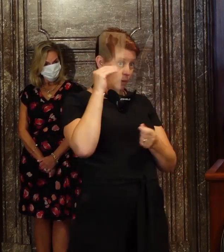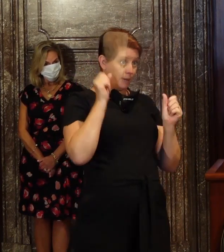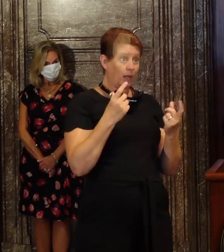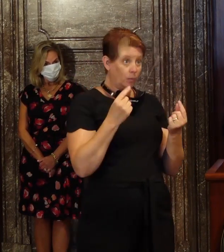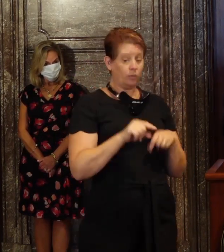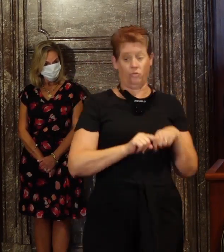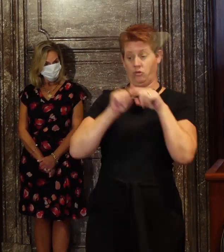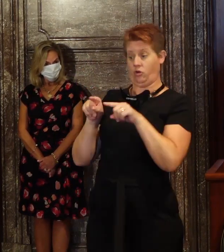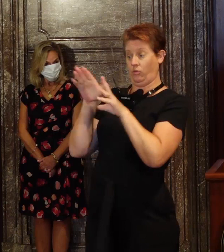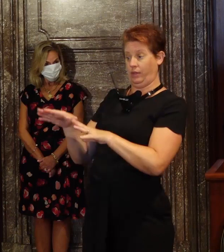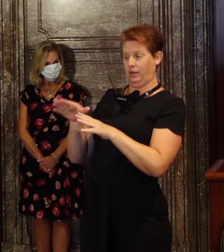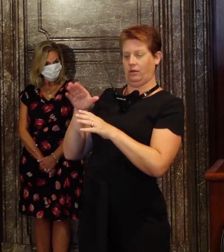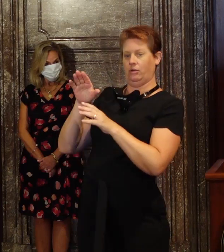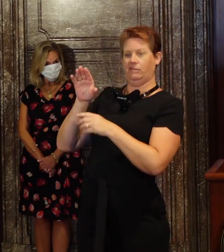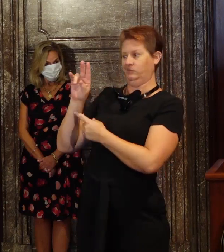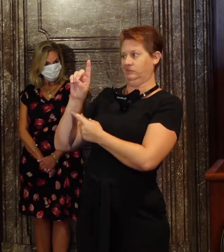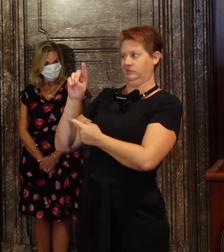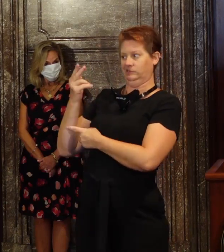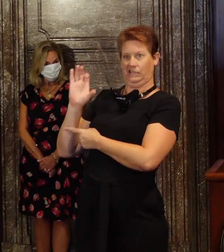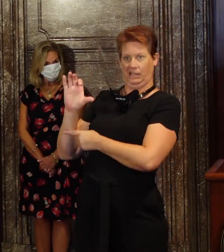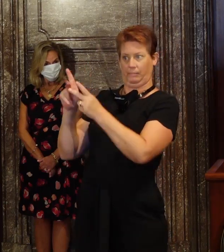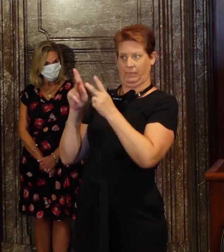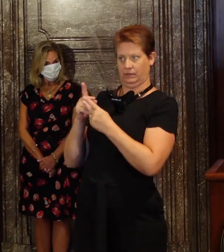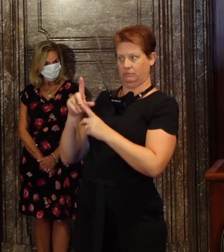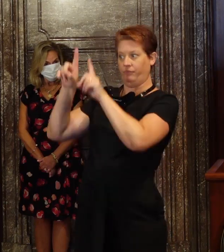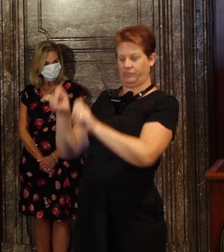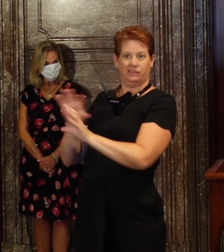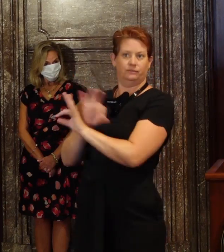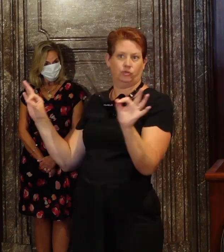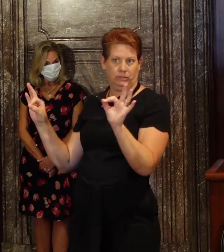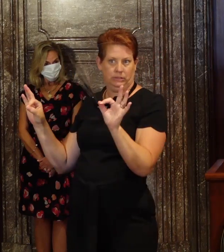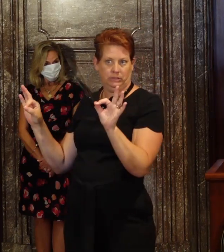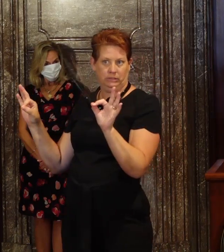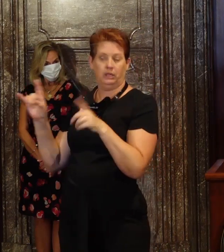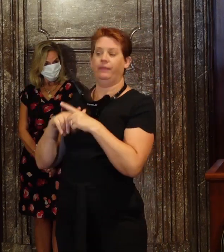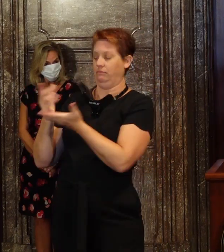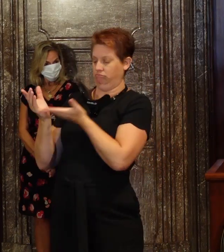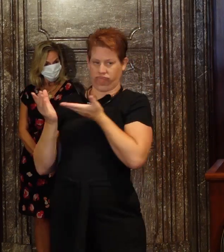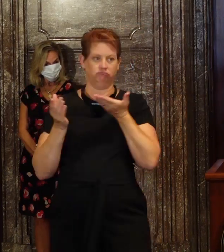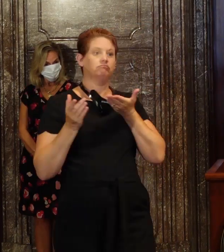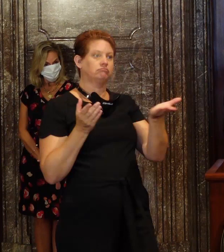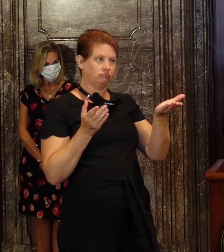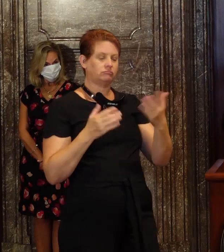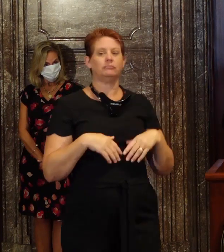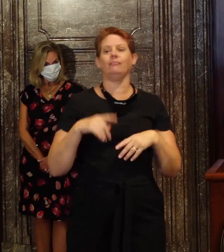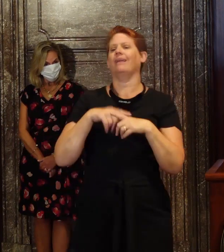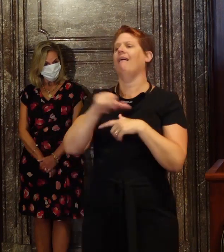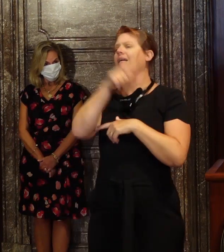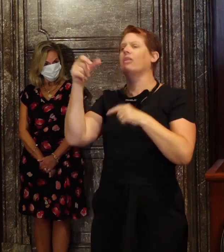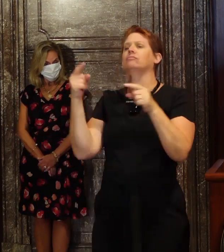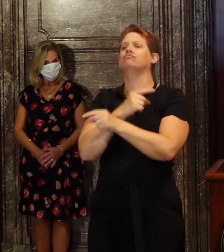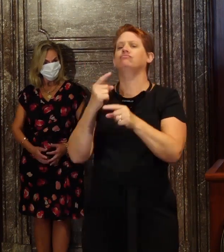get tested at no cost to them. In addition, there are testing sites that are regular pop-up sites, et